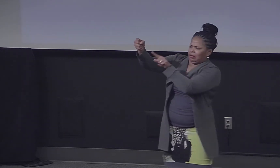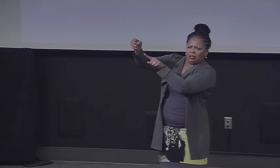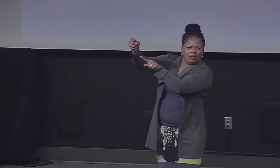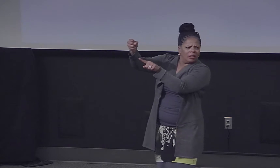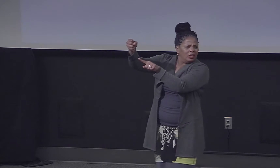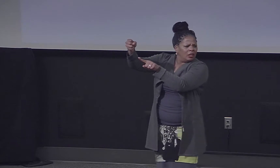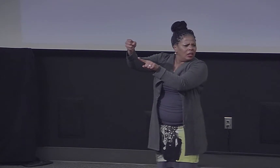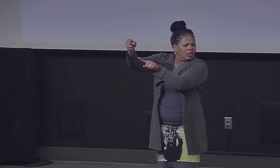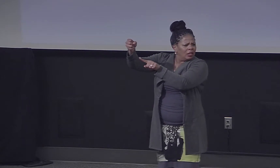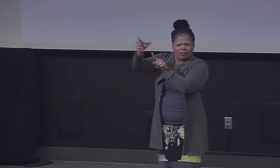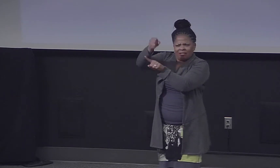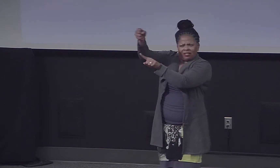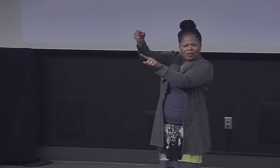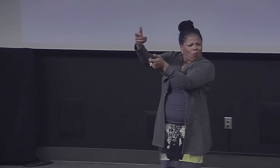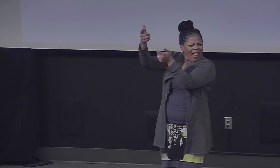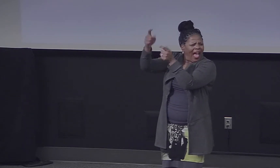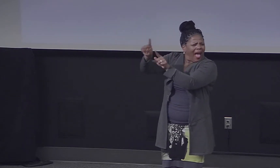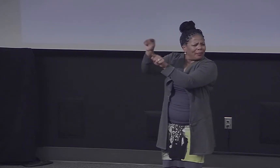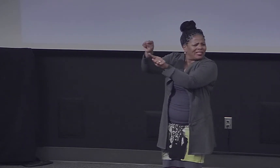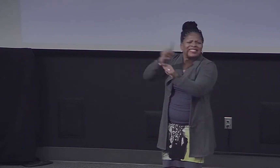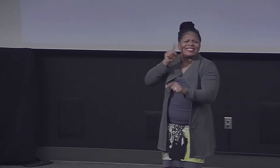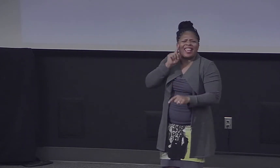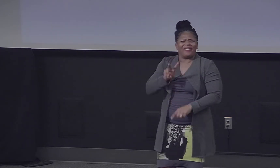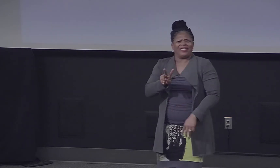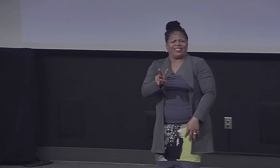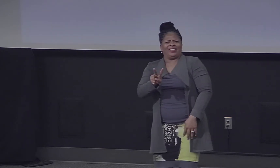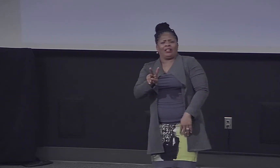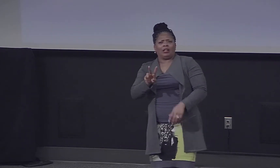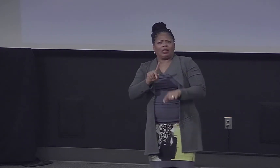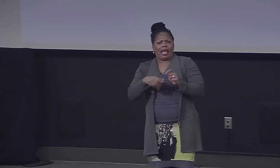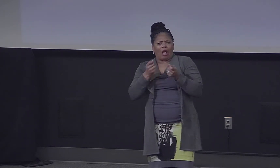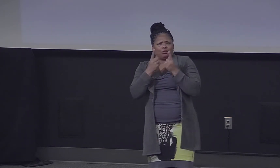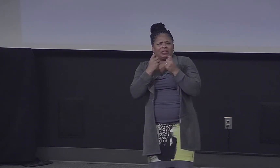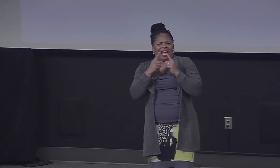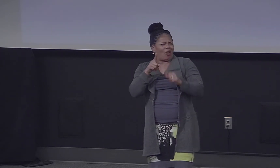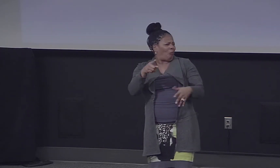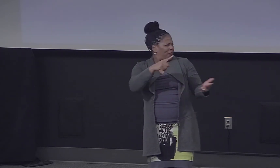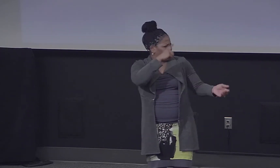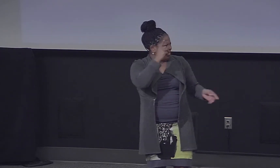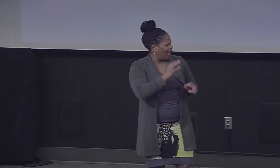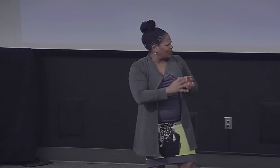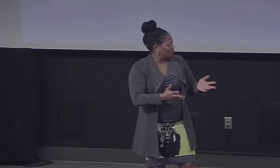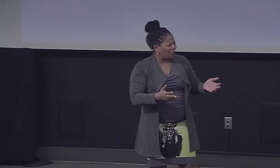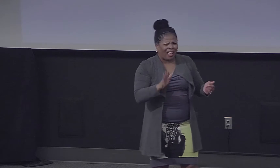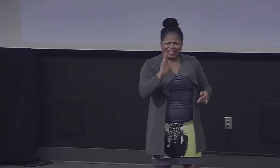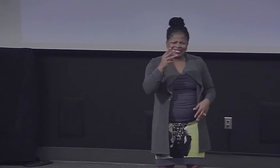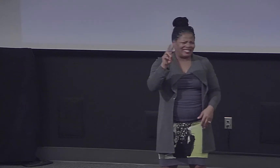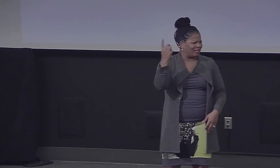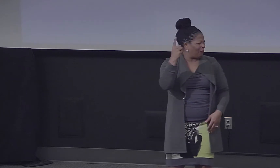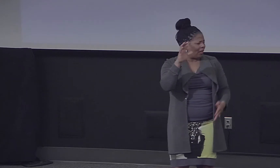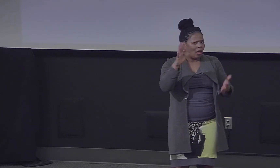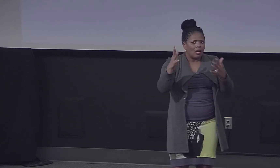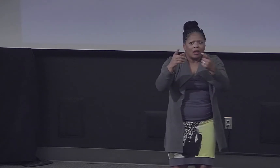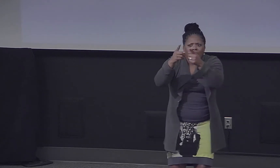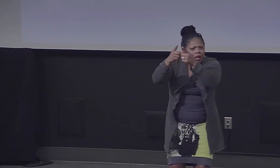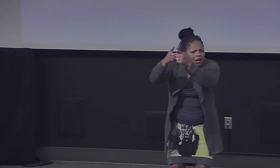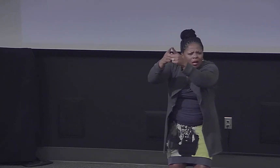scheduling exhausted all of the possibilities, if it happened here at Gallaudet, certain interpreters would be asked first. And if they were